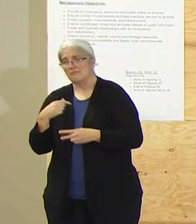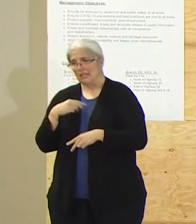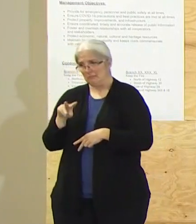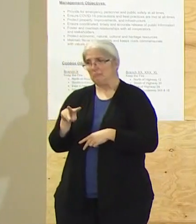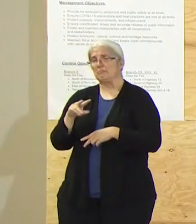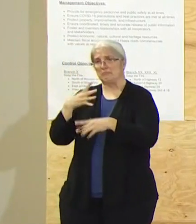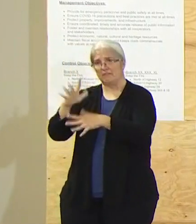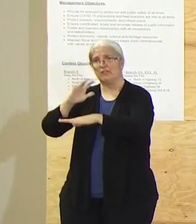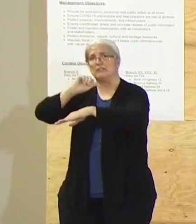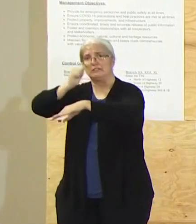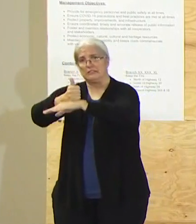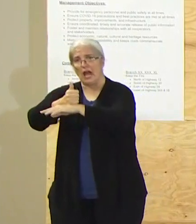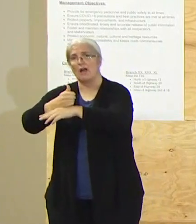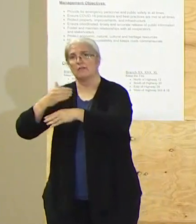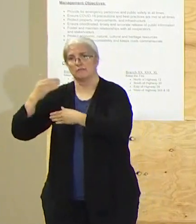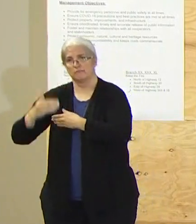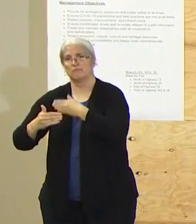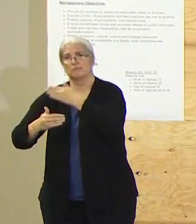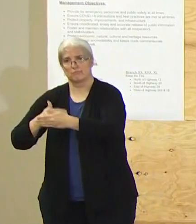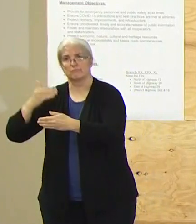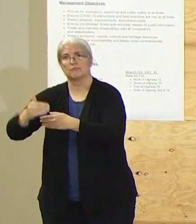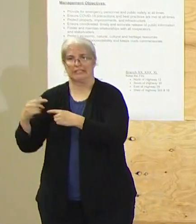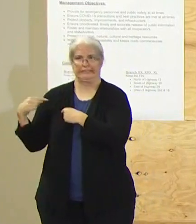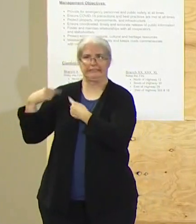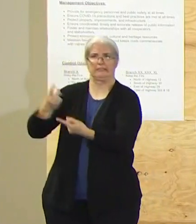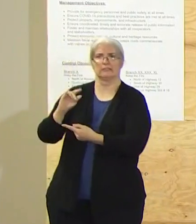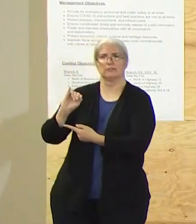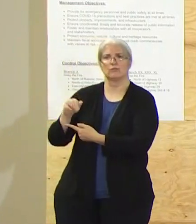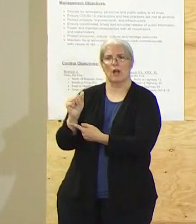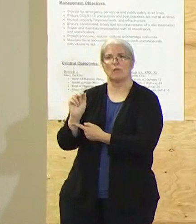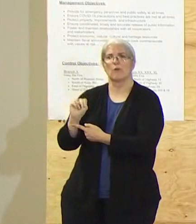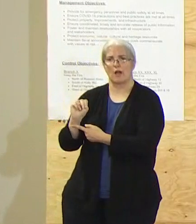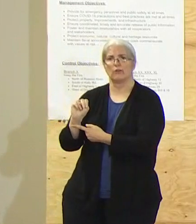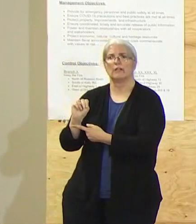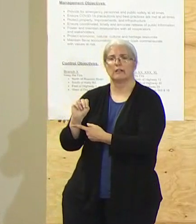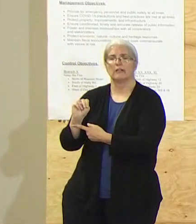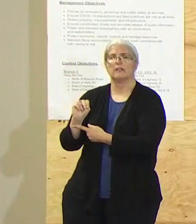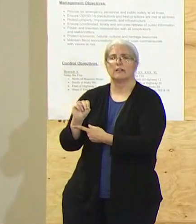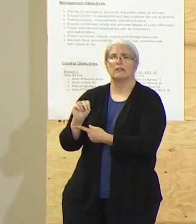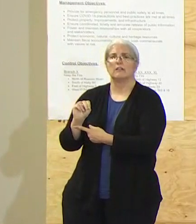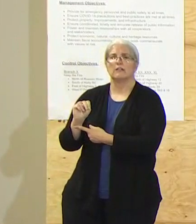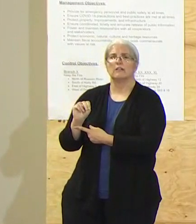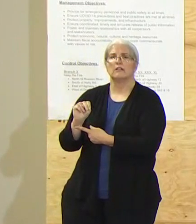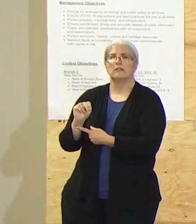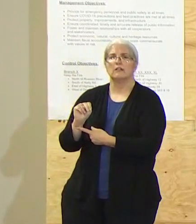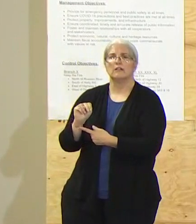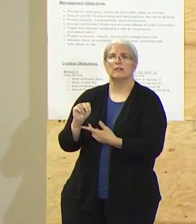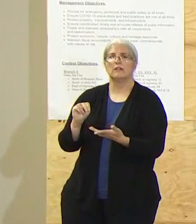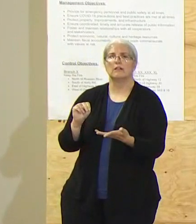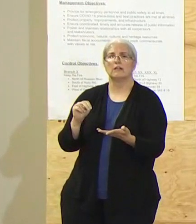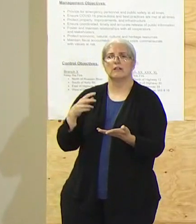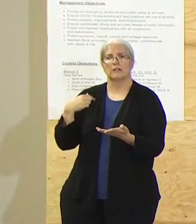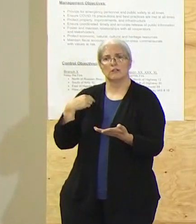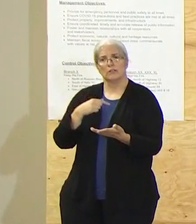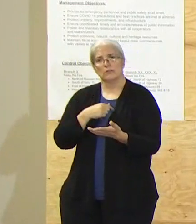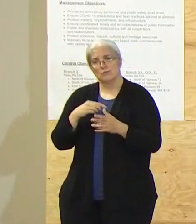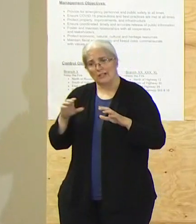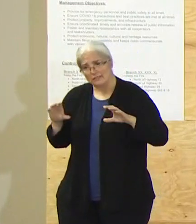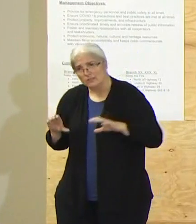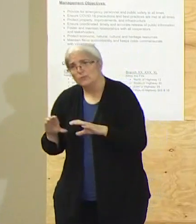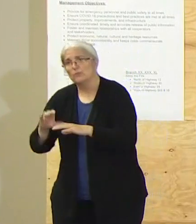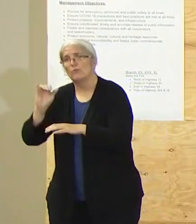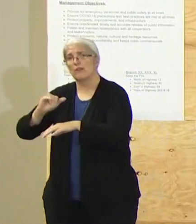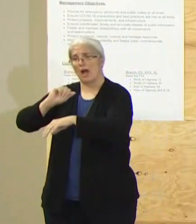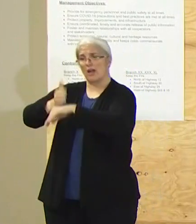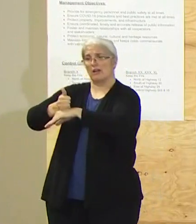late January. A lot of those protocols and procedures were in effect and were demonstrably exampled in the